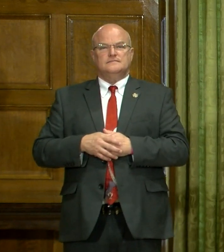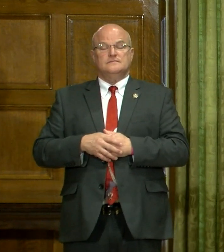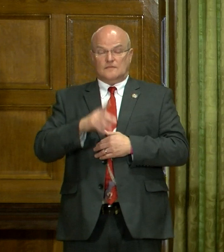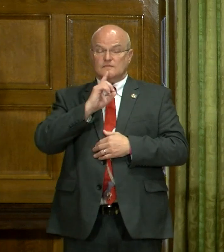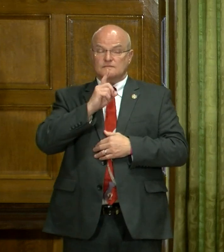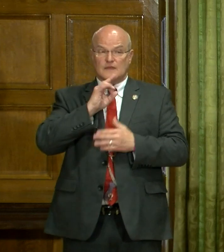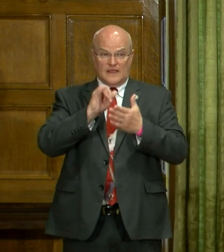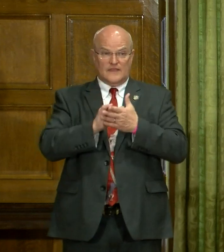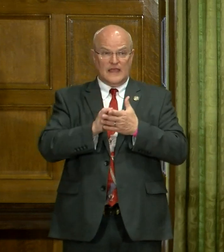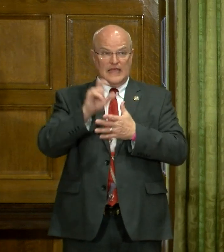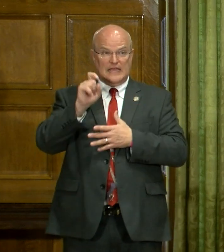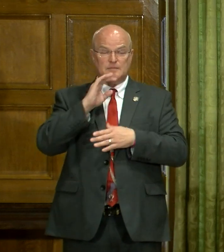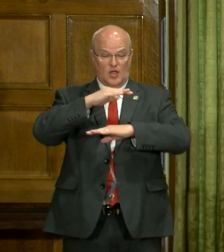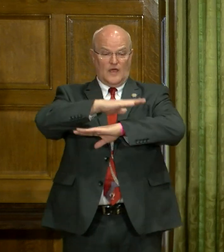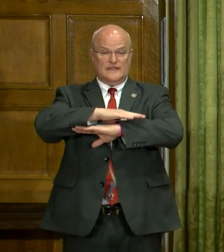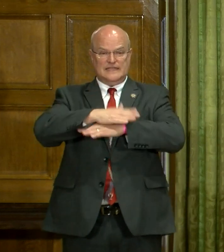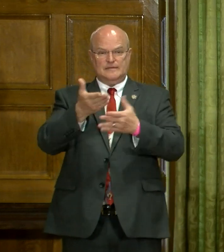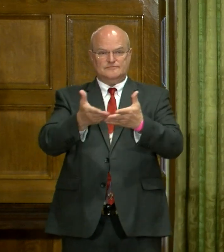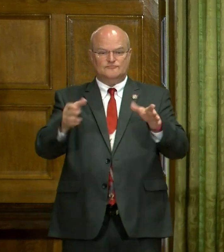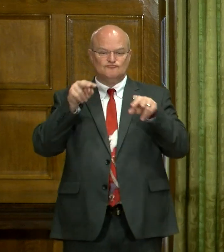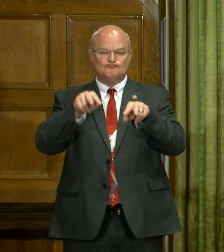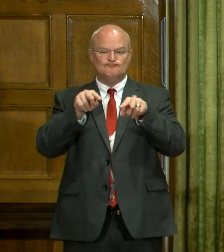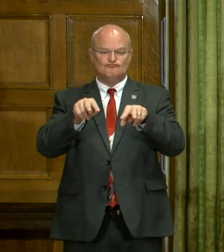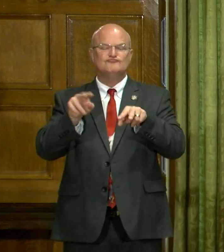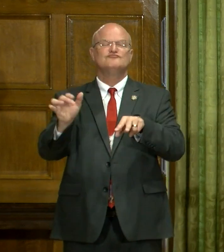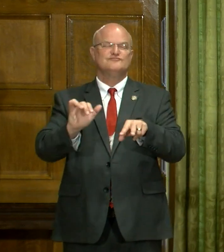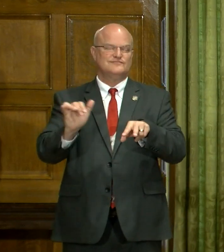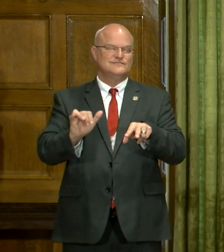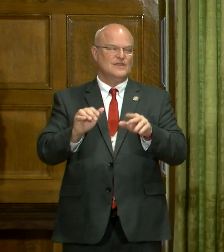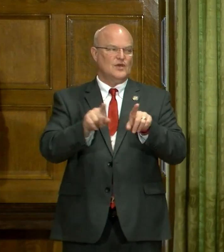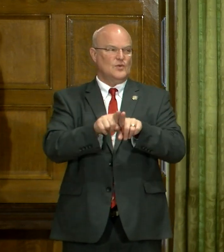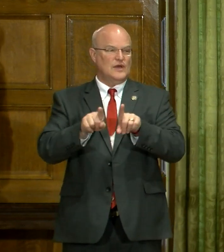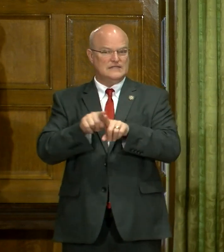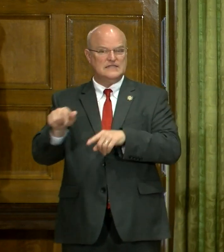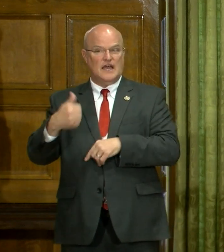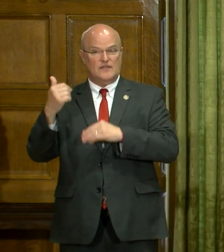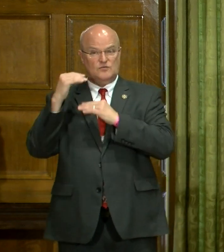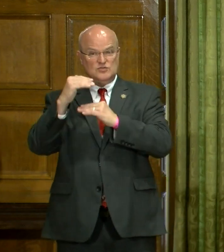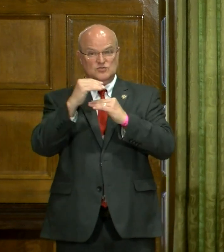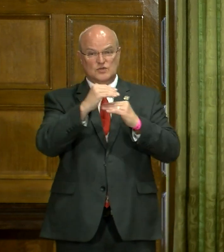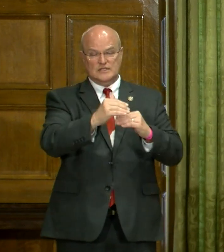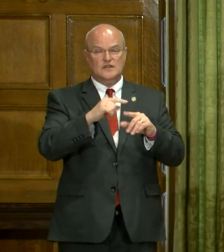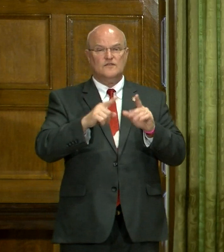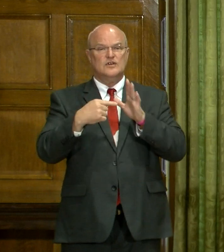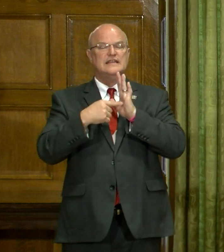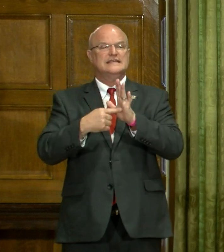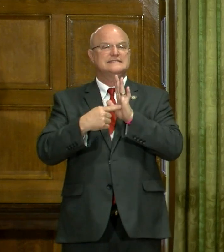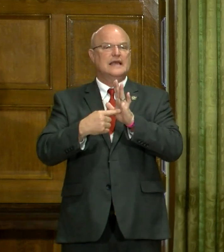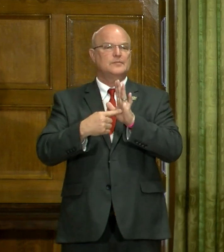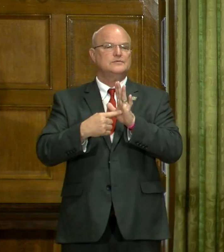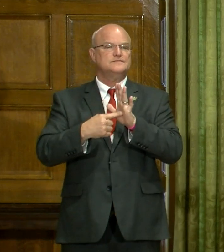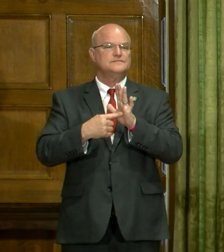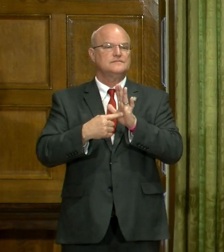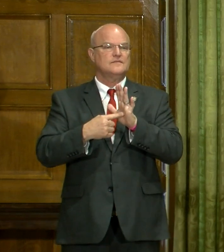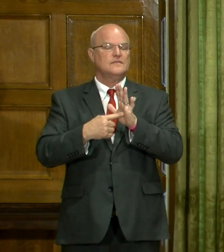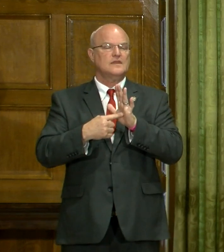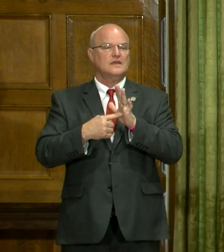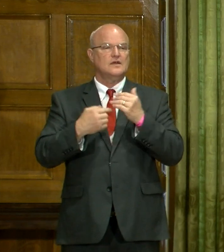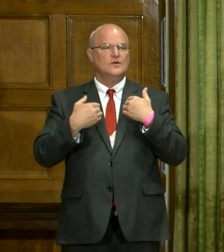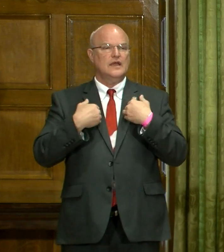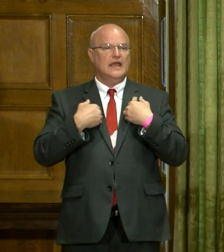Well, certainly that has to be on the table to look at, as well as the other restrictions. For example,